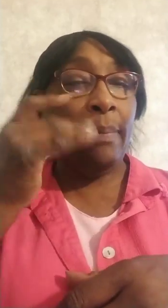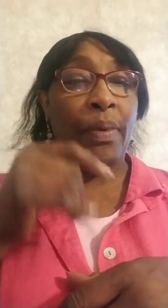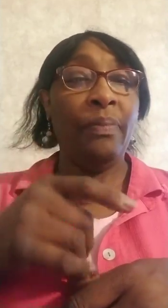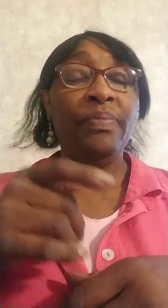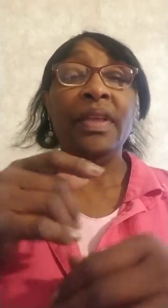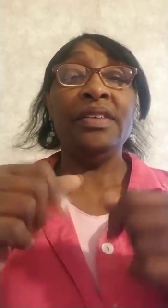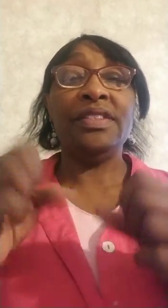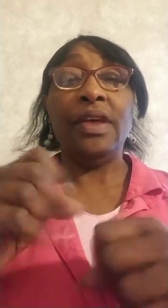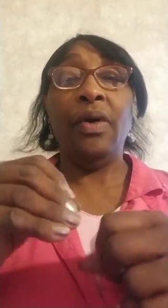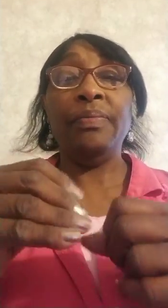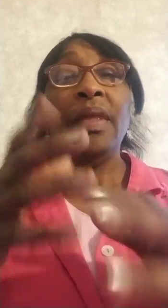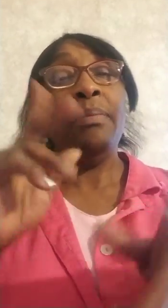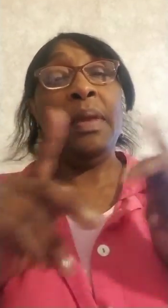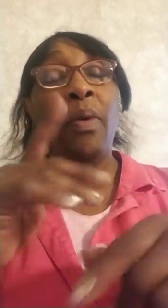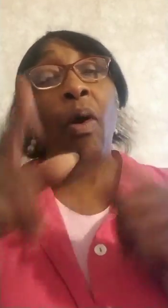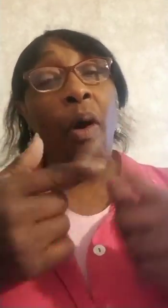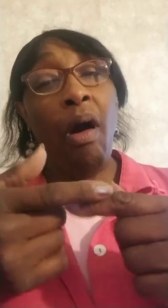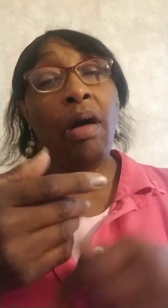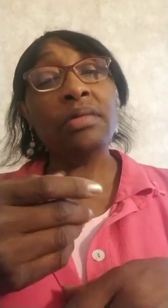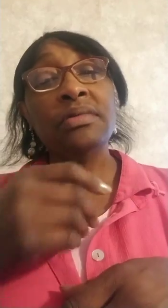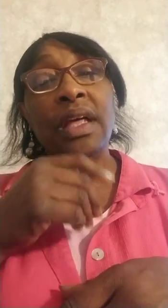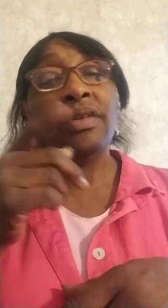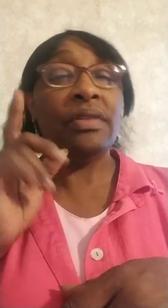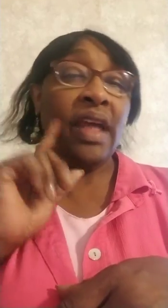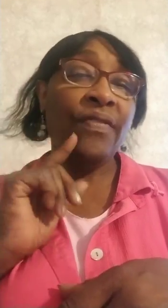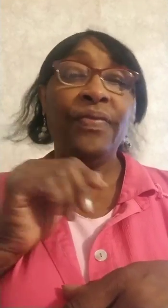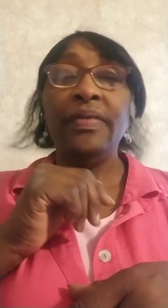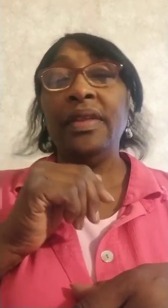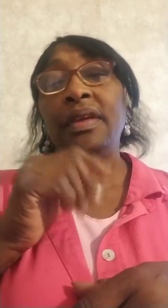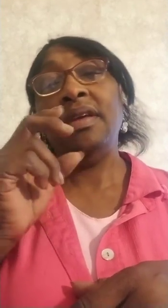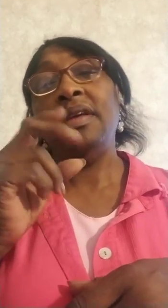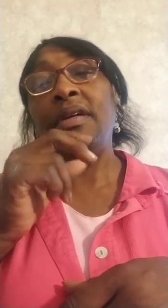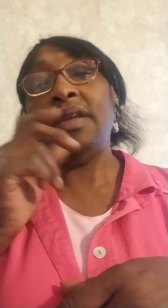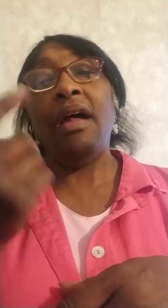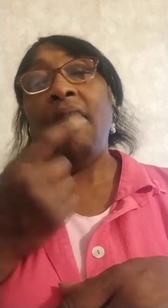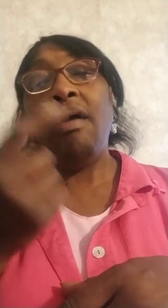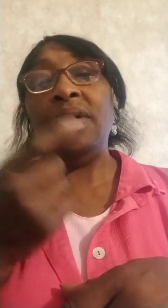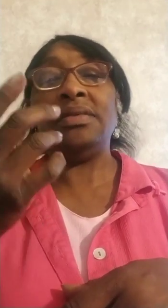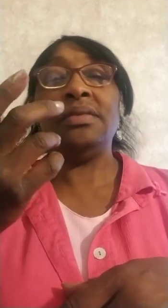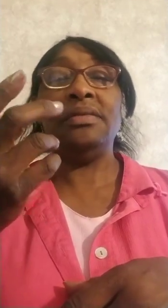April. So people all that are deaf are not always